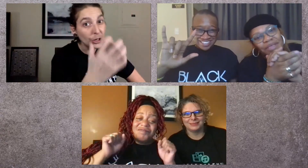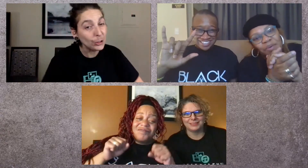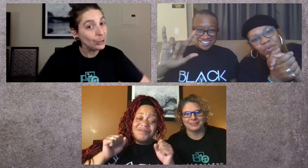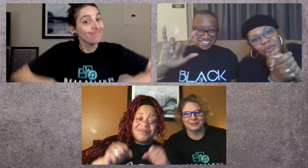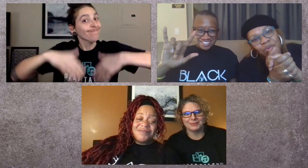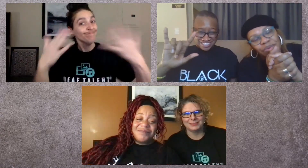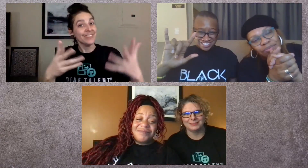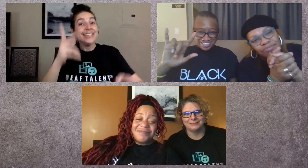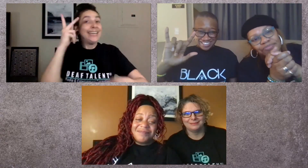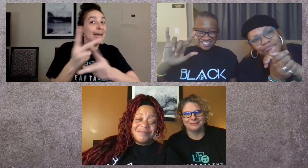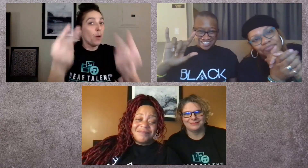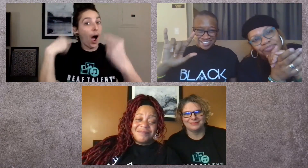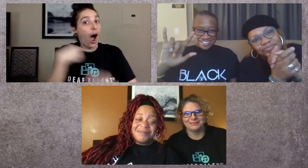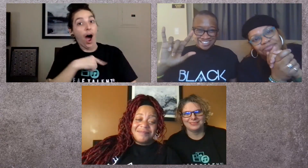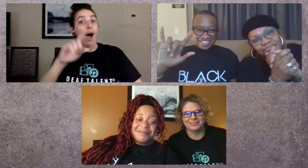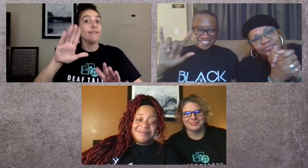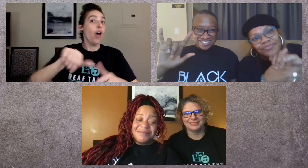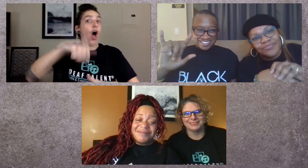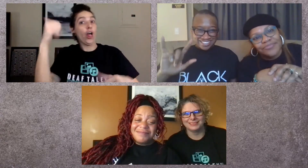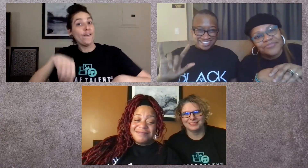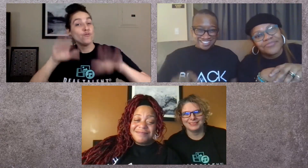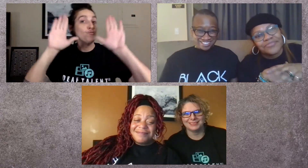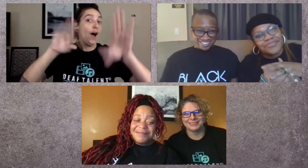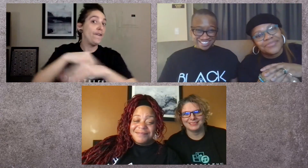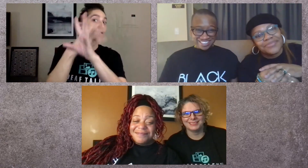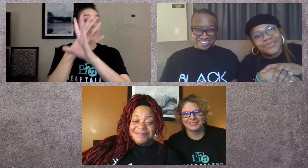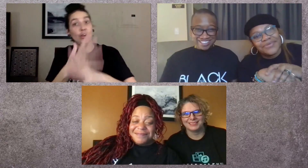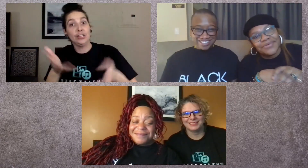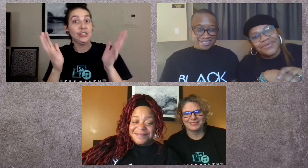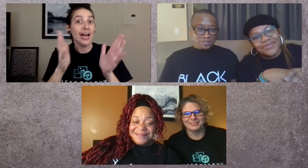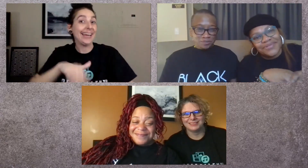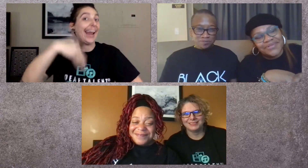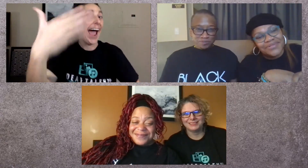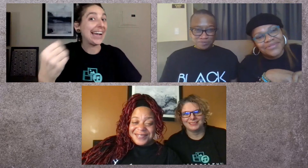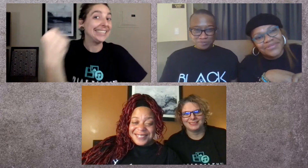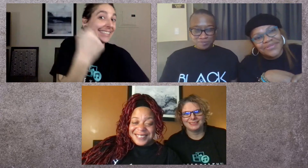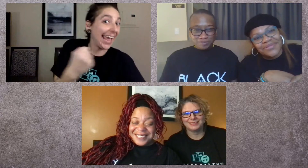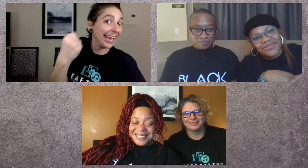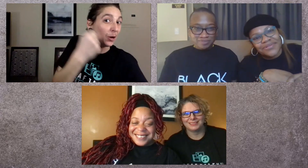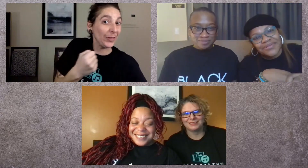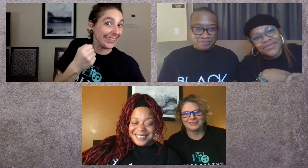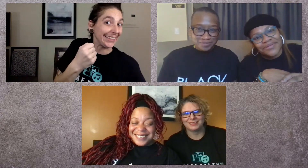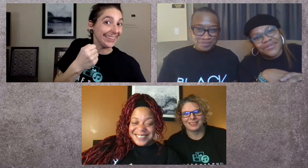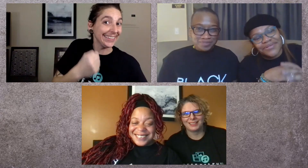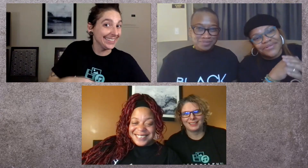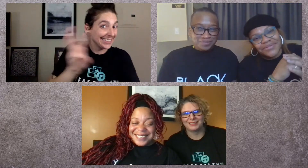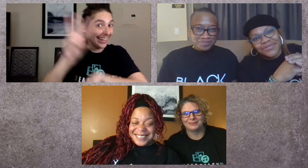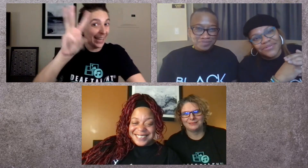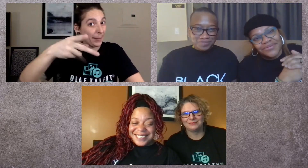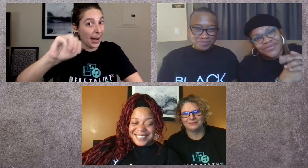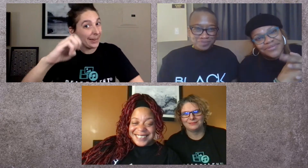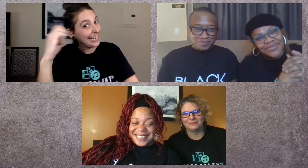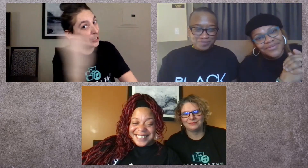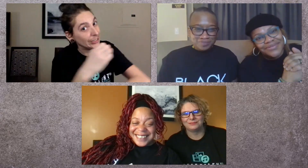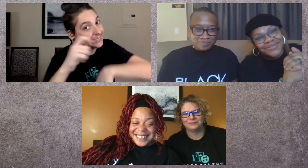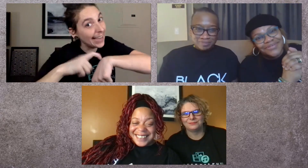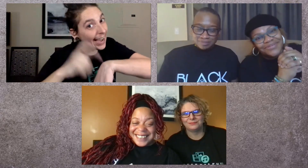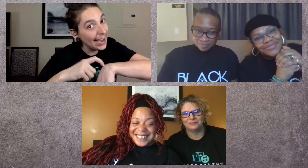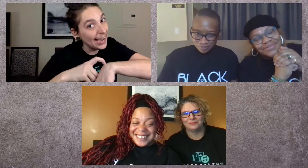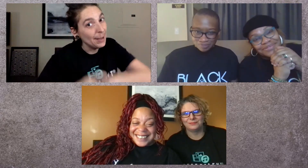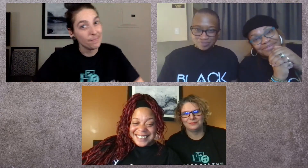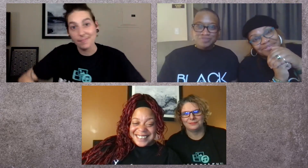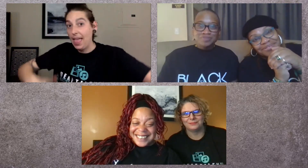Anger, Sign1News. Keep watching us for other virtual events for next Saturday,